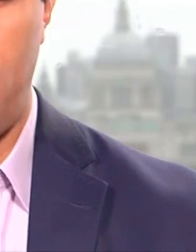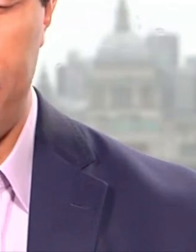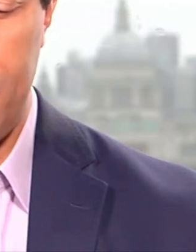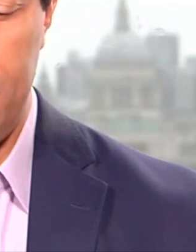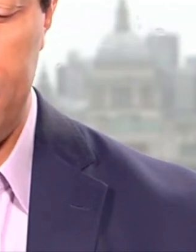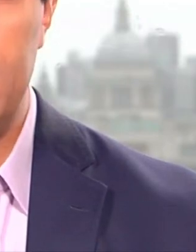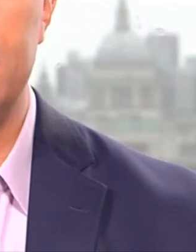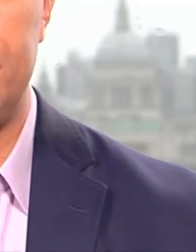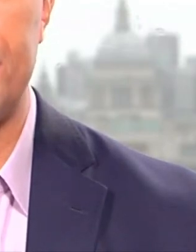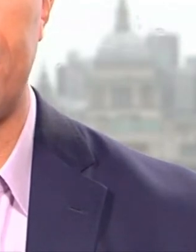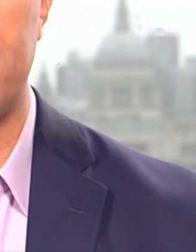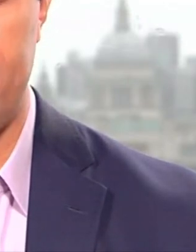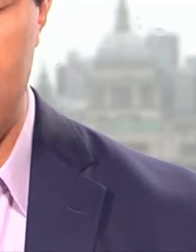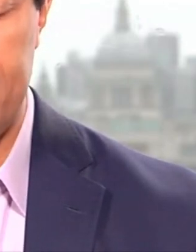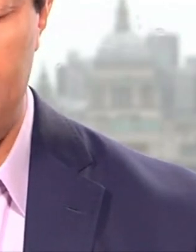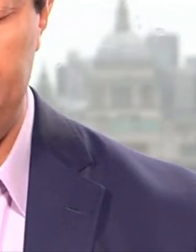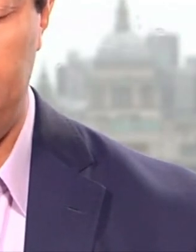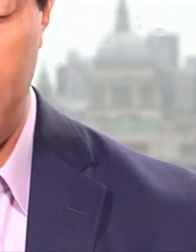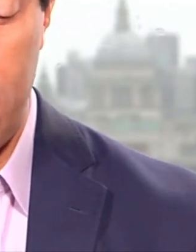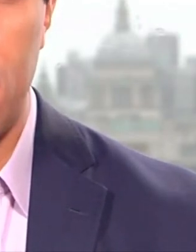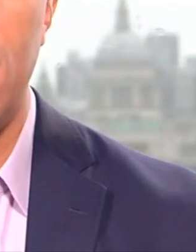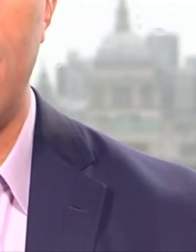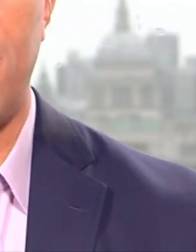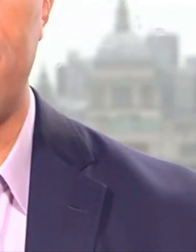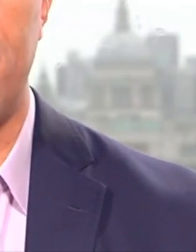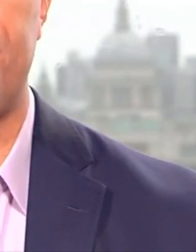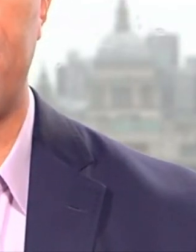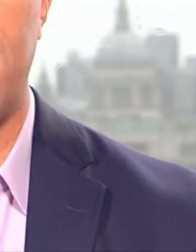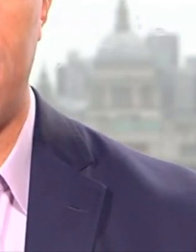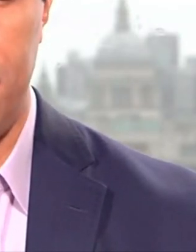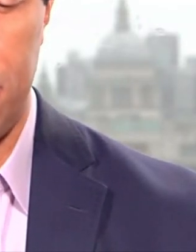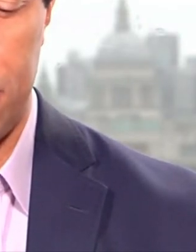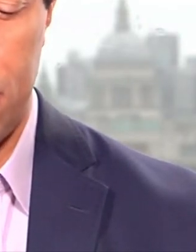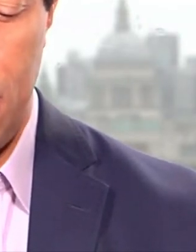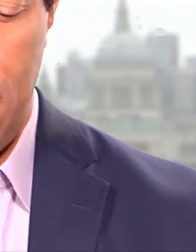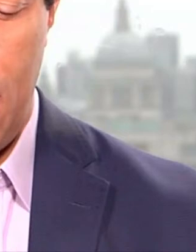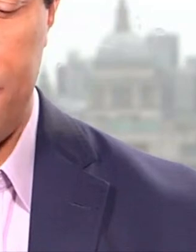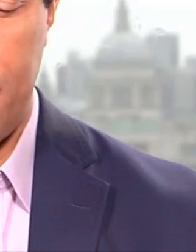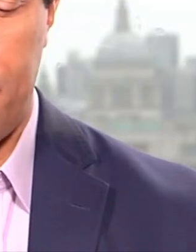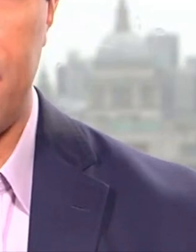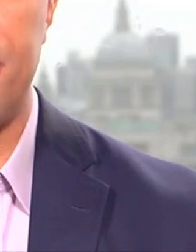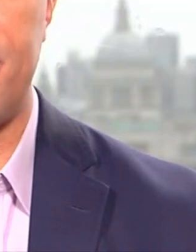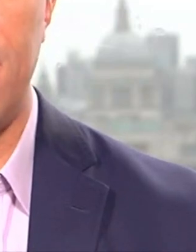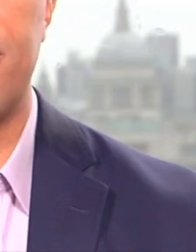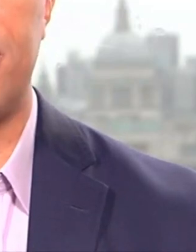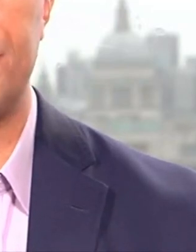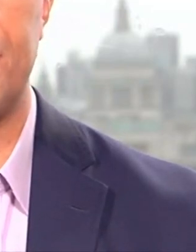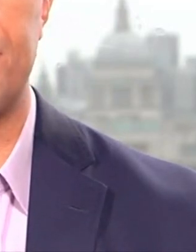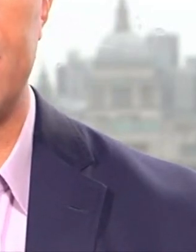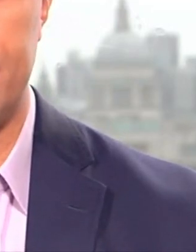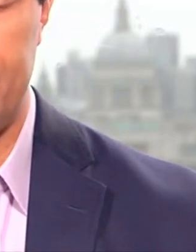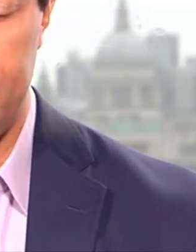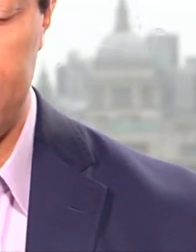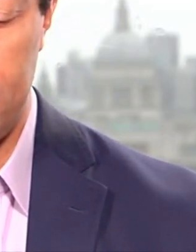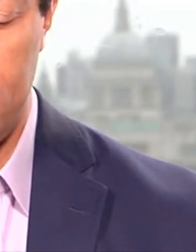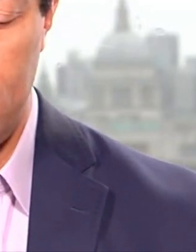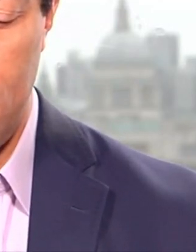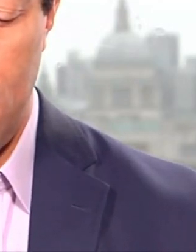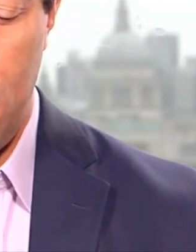part of the COVID-19 Digital Response Office training on the first of the company, and Secretary of State for the Social